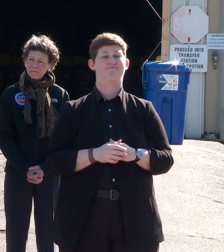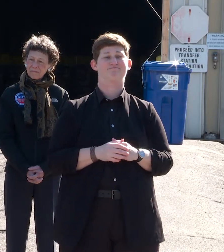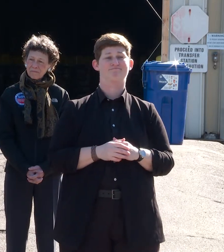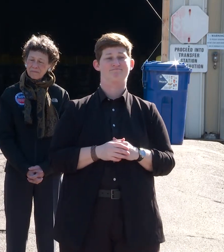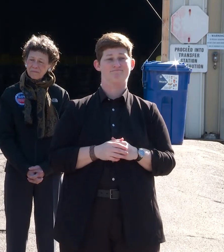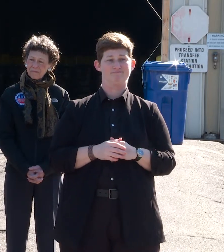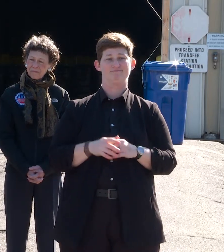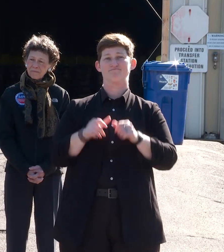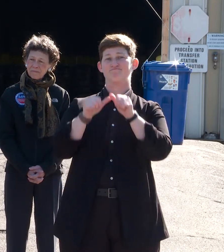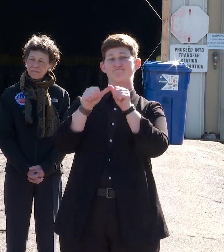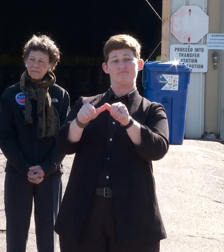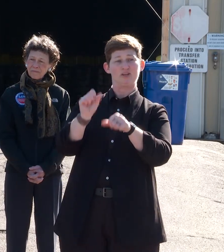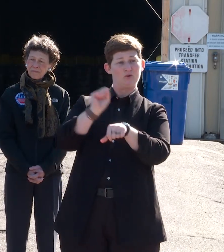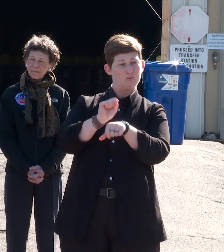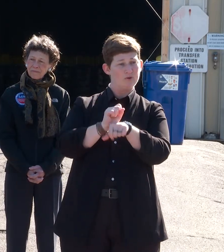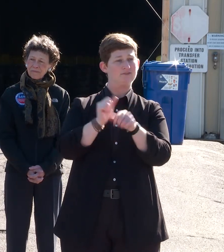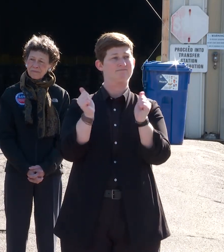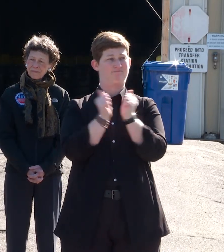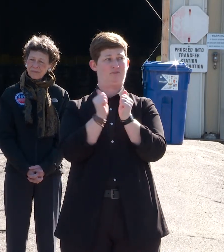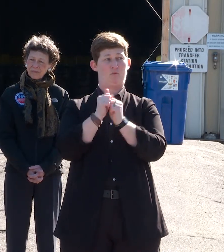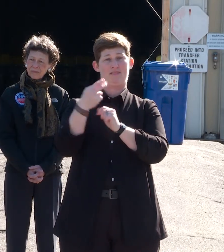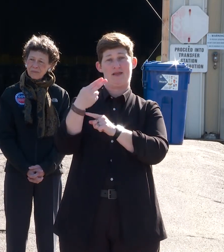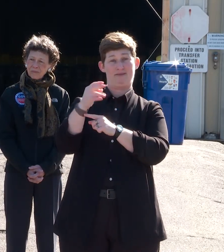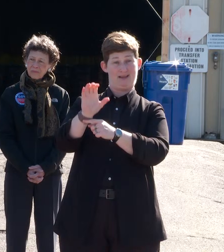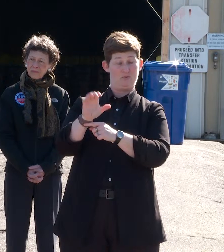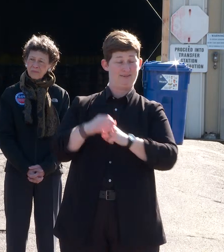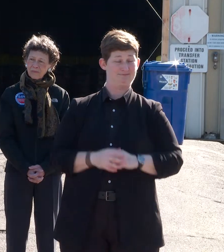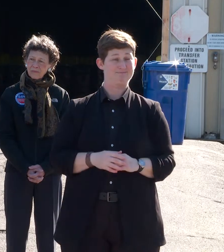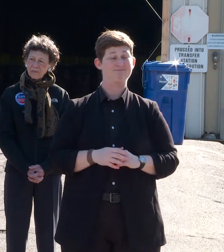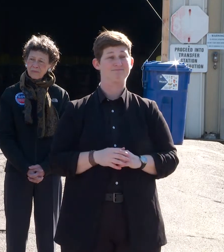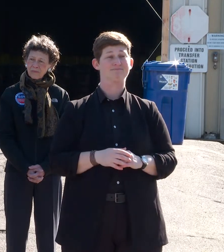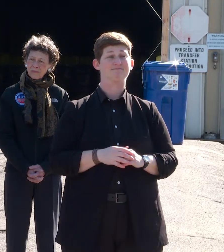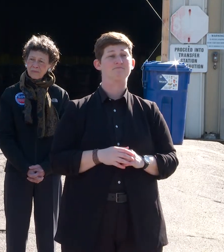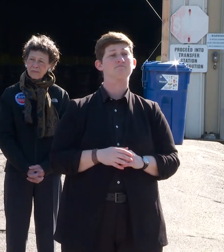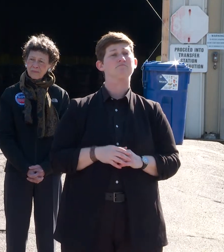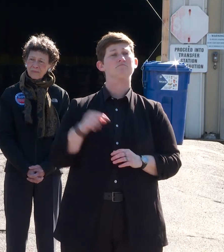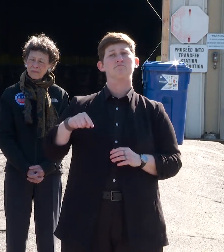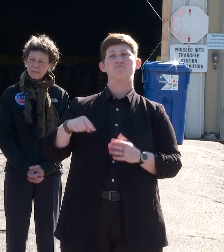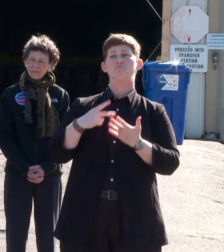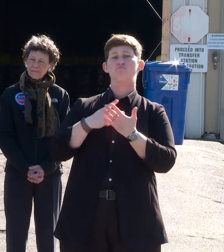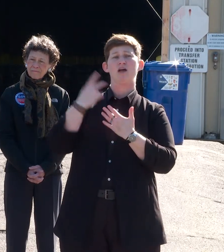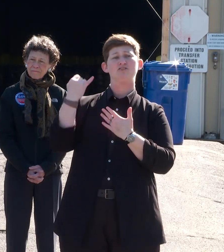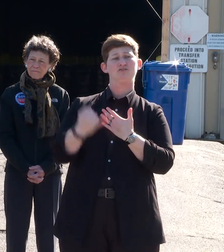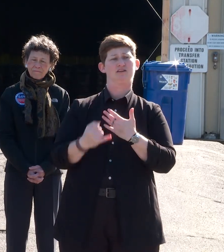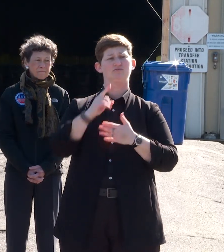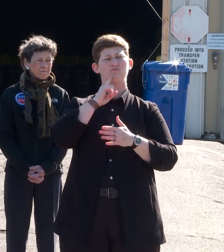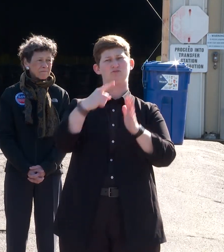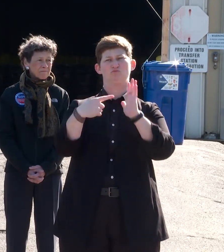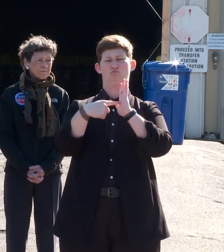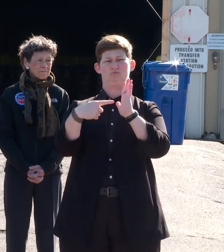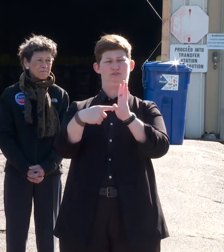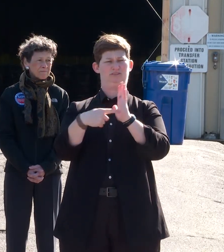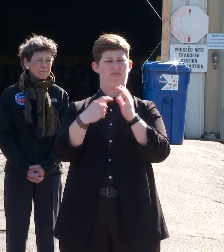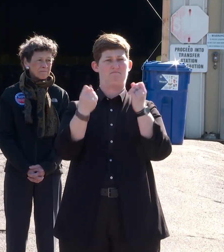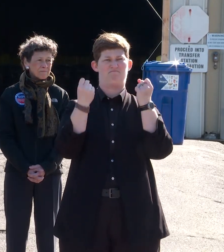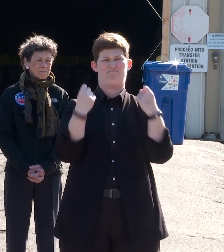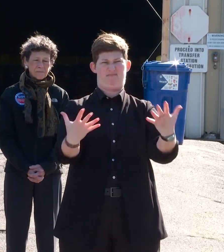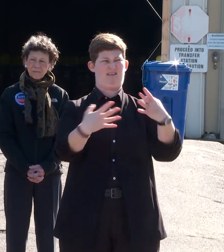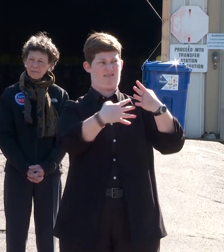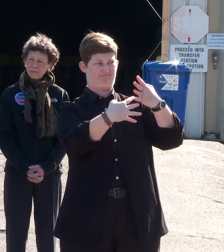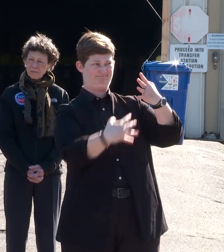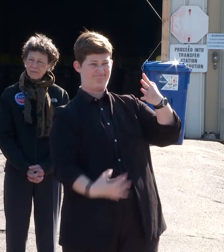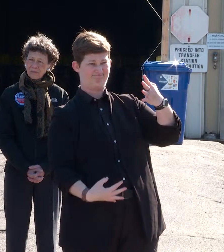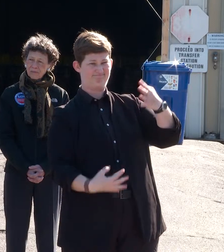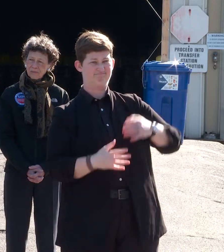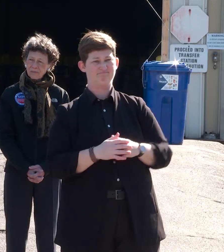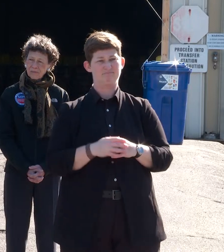work together with Hennepin County. So this project represents many things. One is being able to advance our